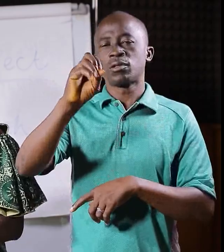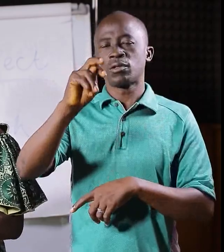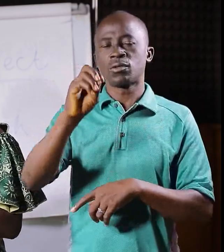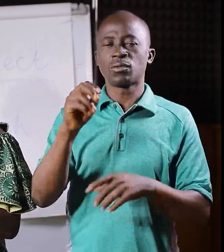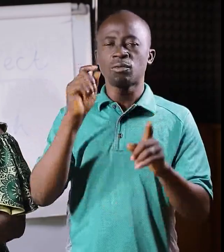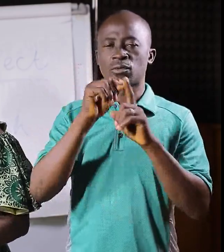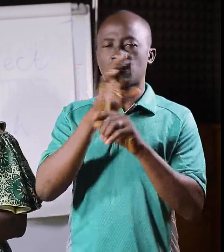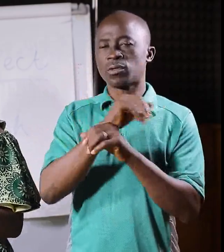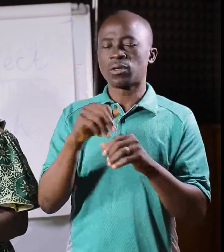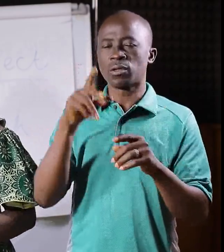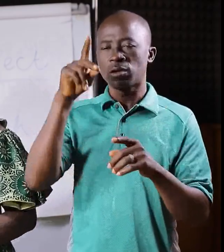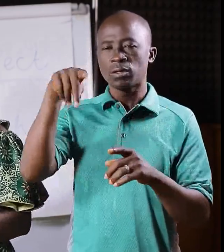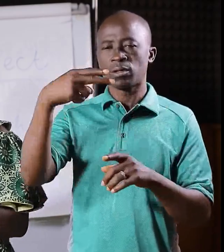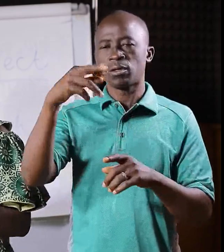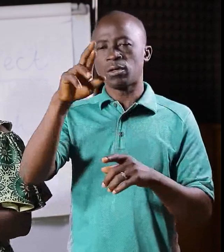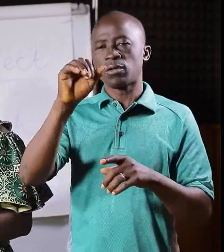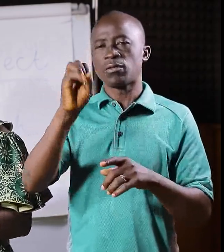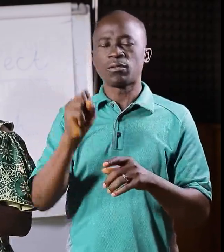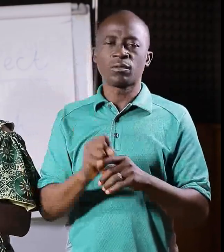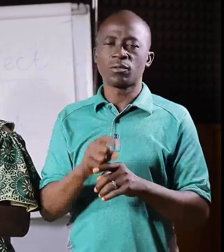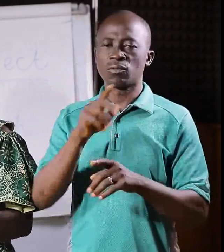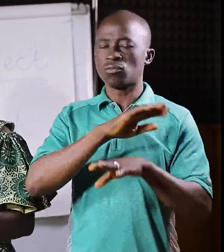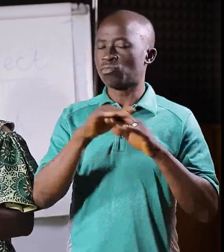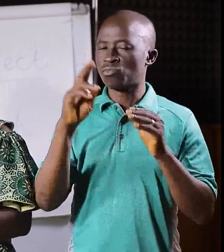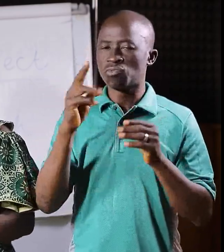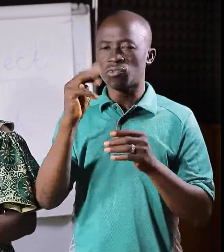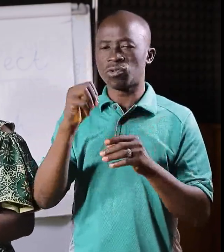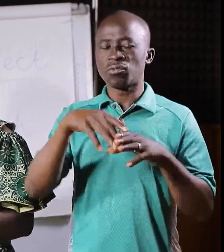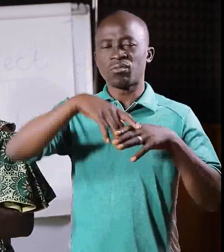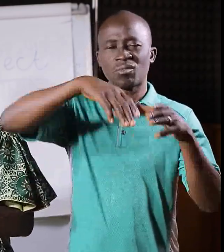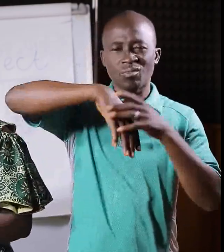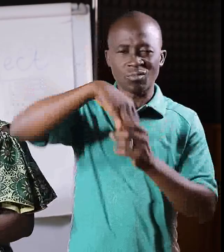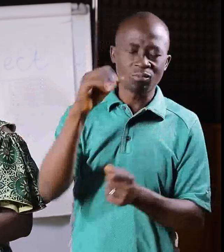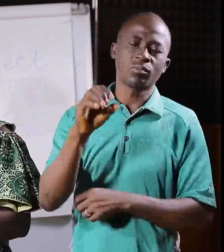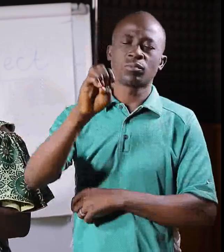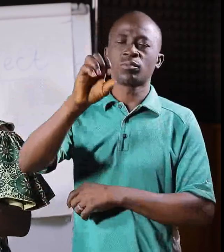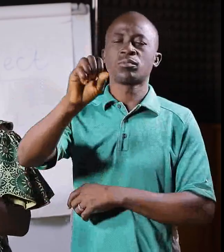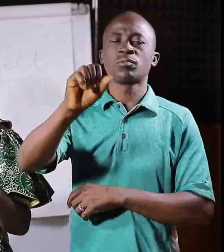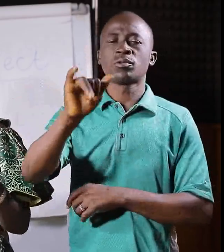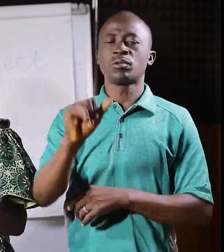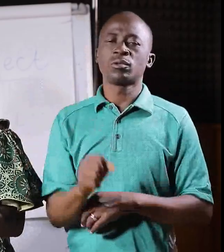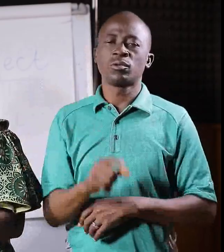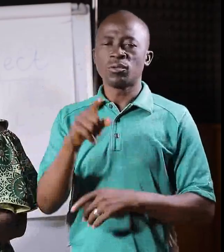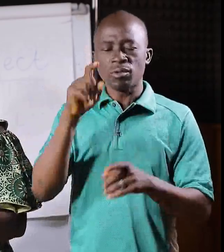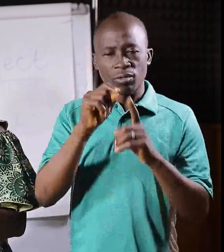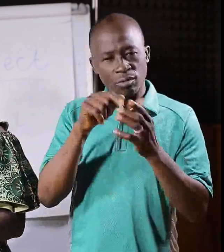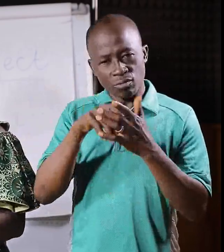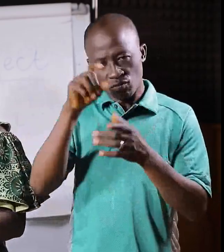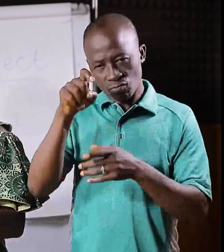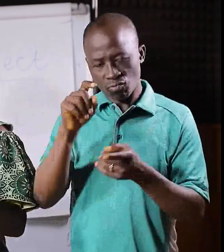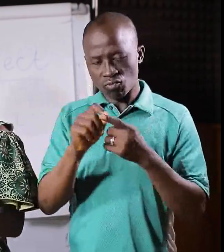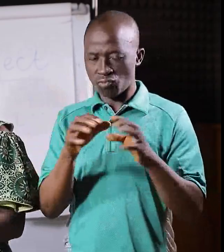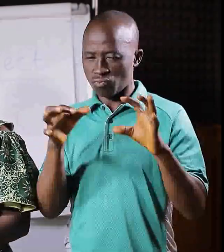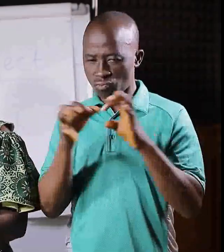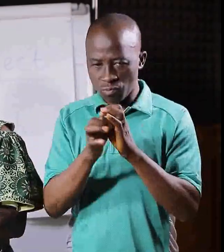phrases. You don't use transition words and phrases outside an essay. You need these words to connect. You need the